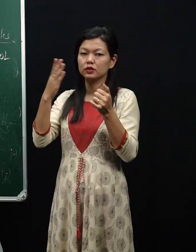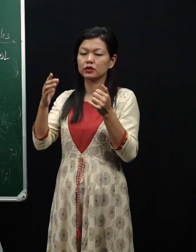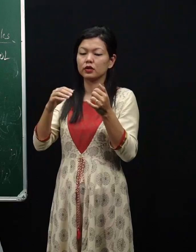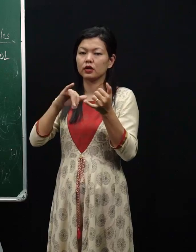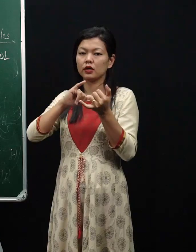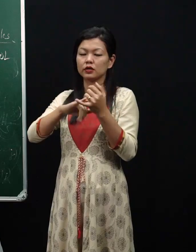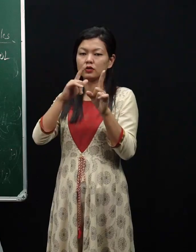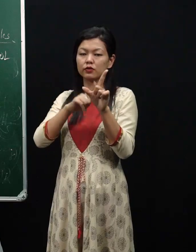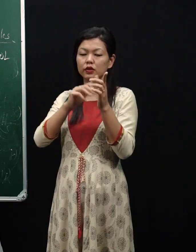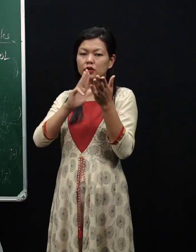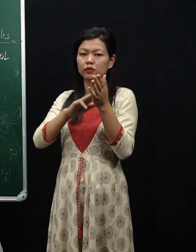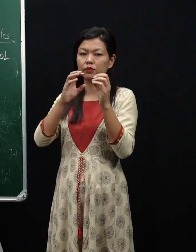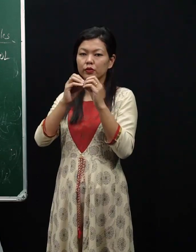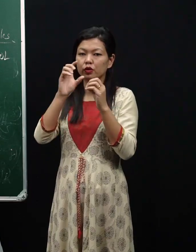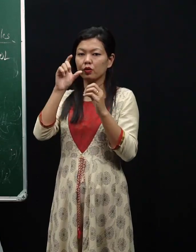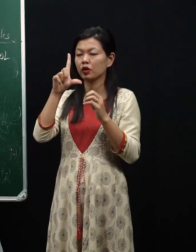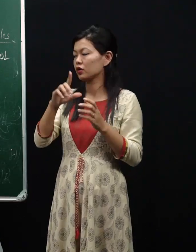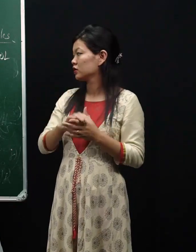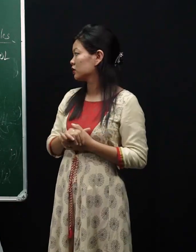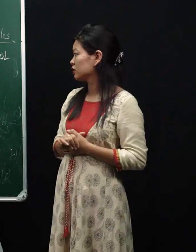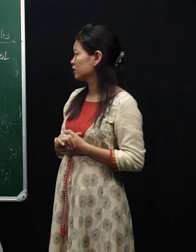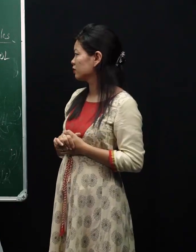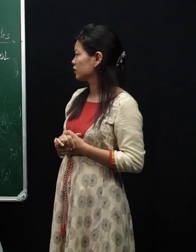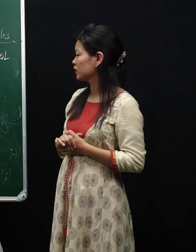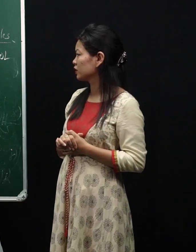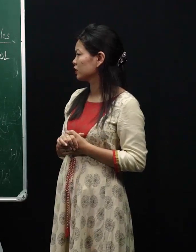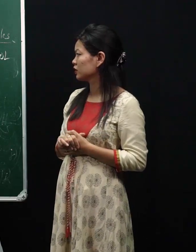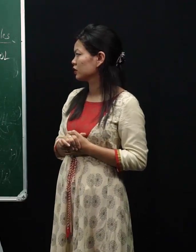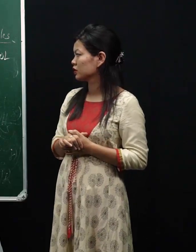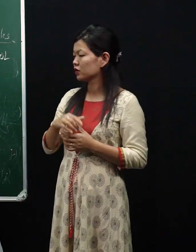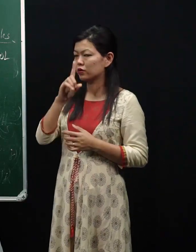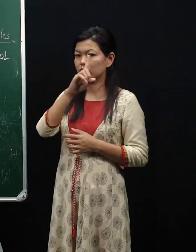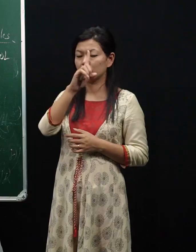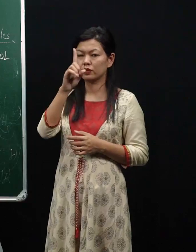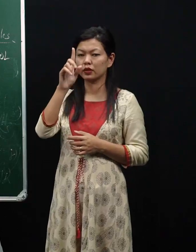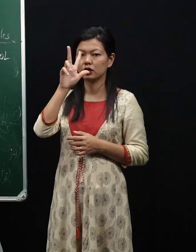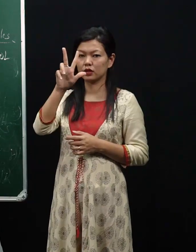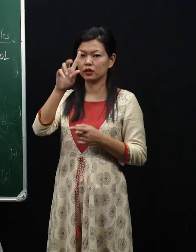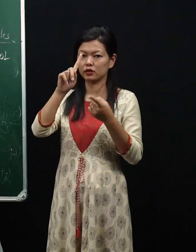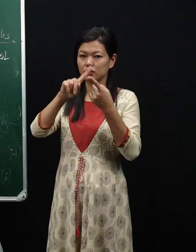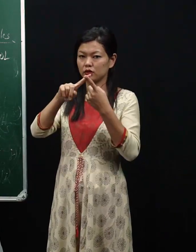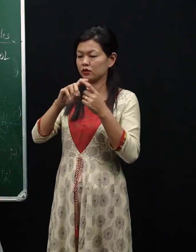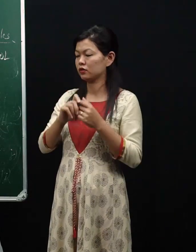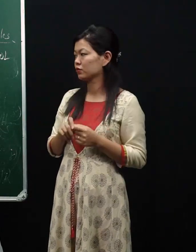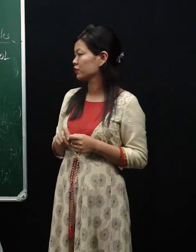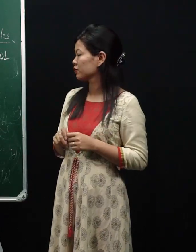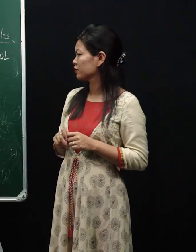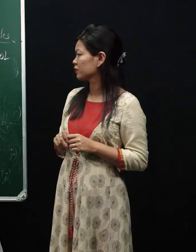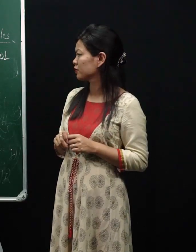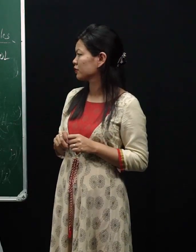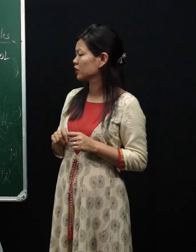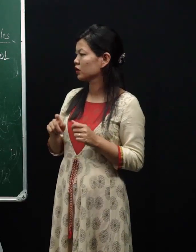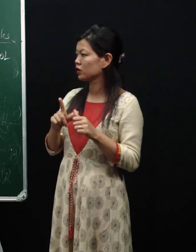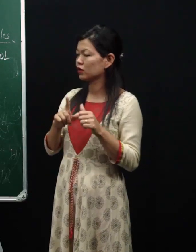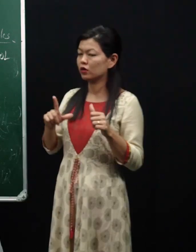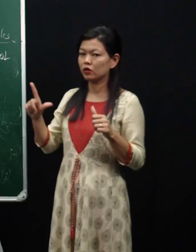chemistry, okay, in a periodic table, we have 118 elements. Clear? 118 elements. And all the elements, they have